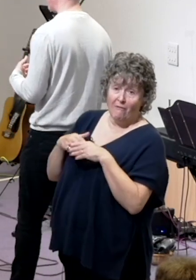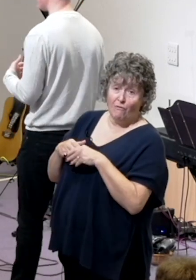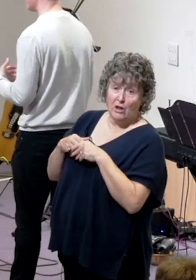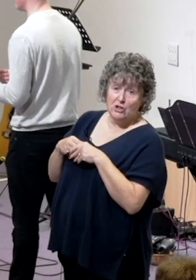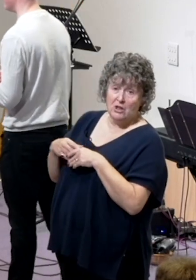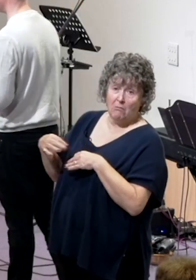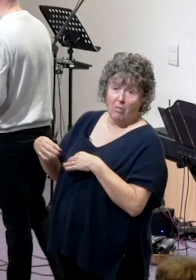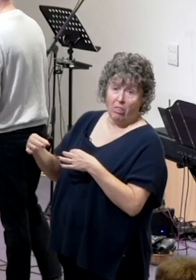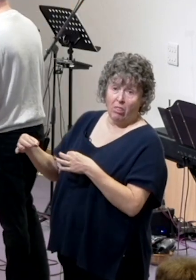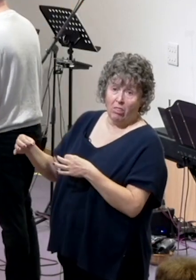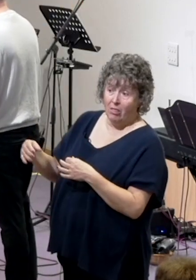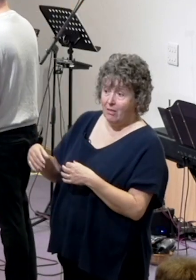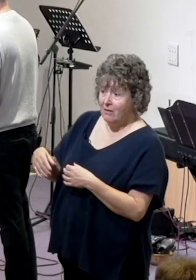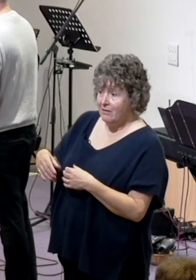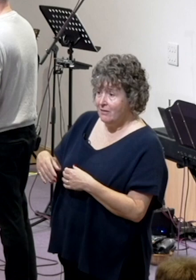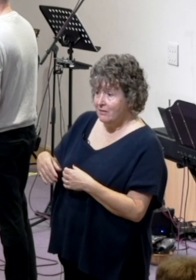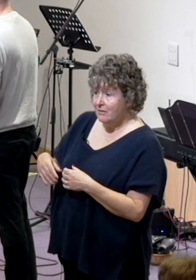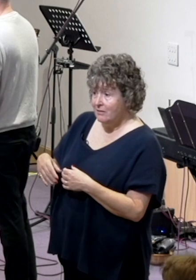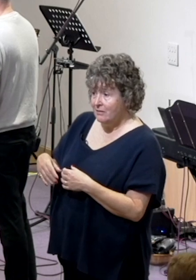way of punishing them.